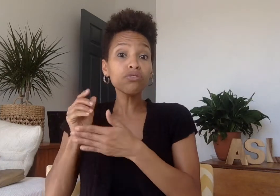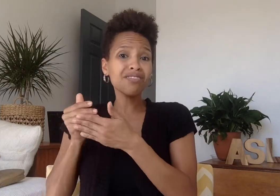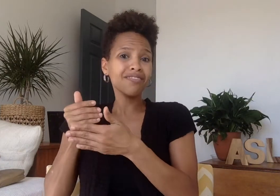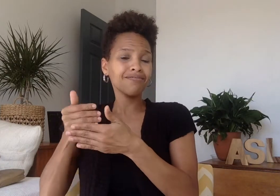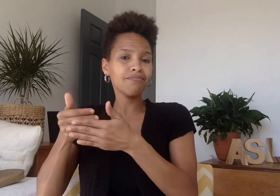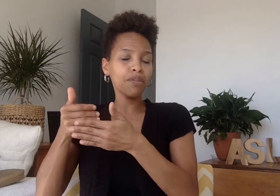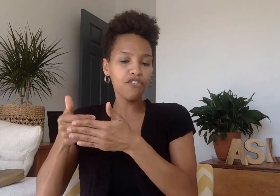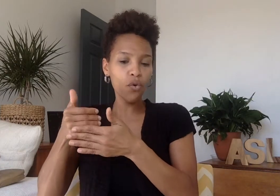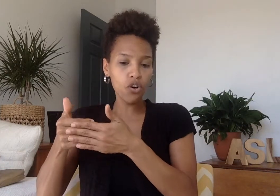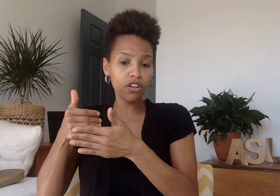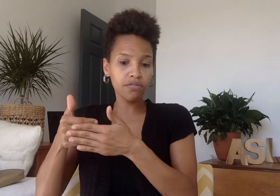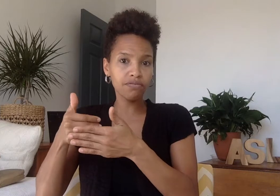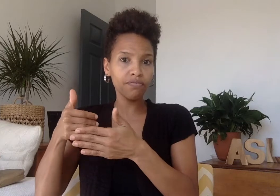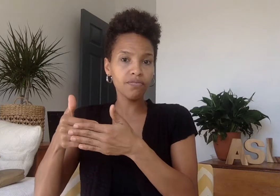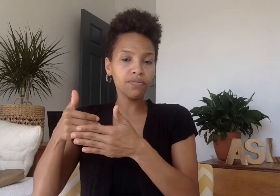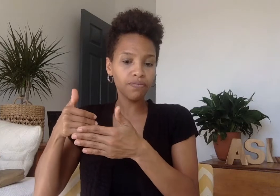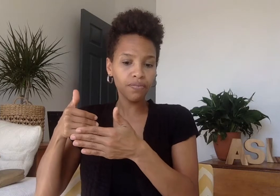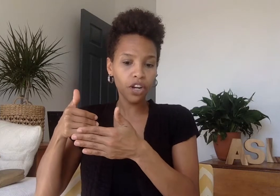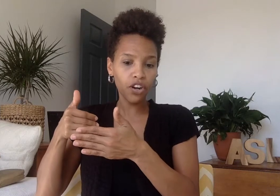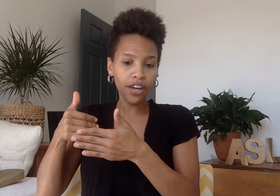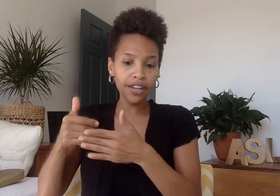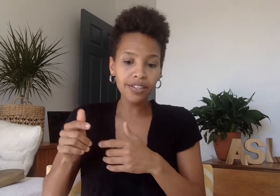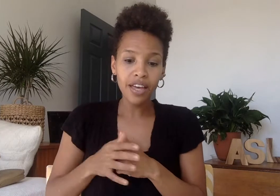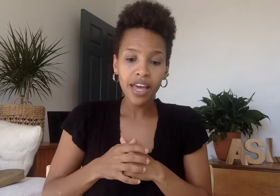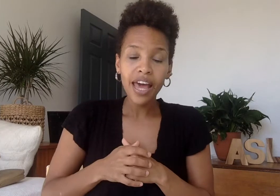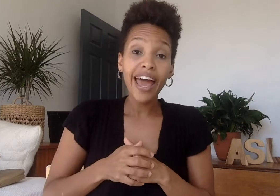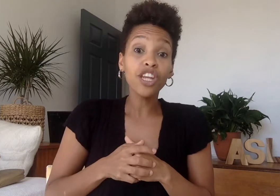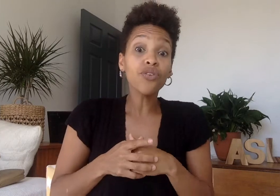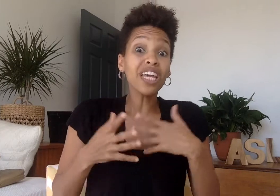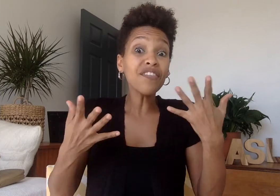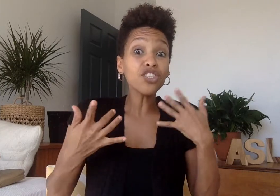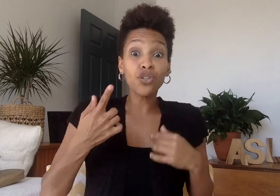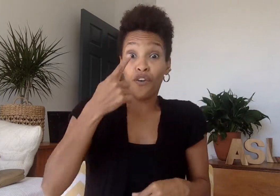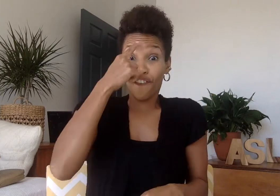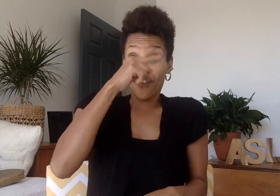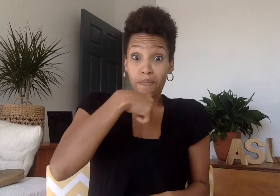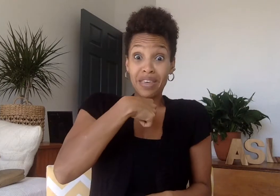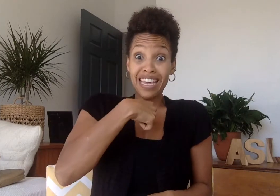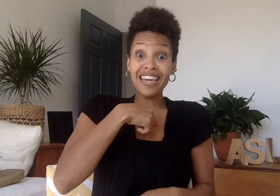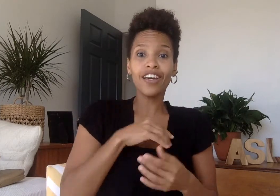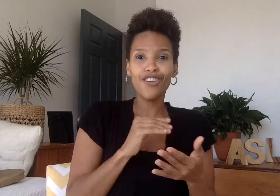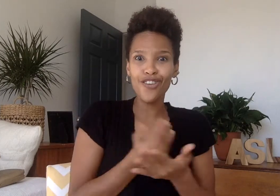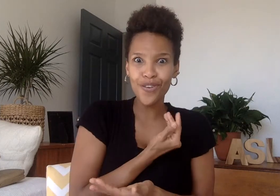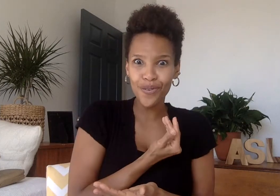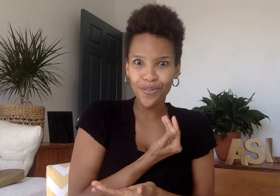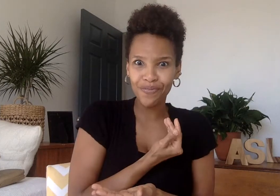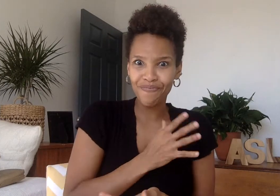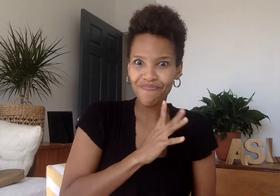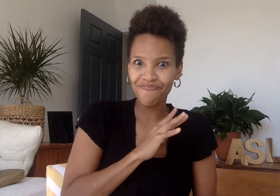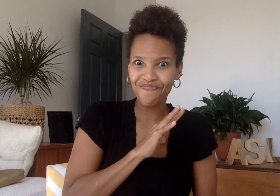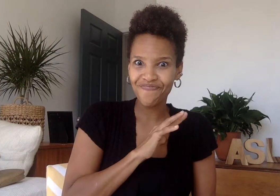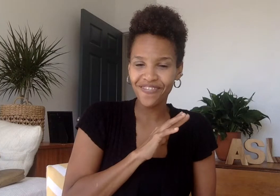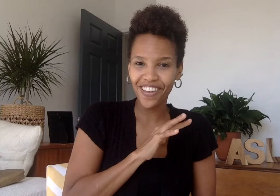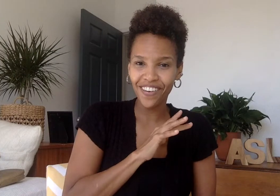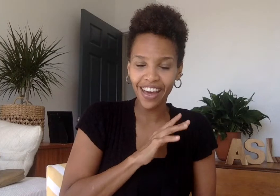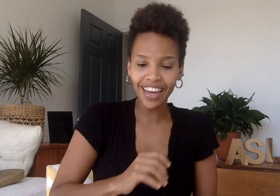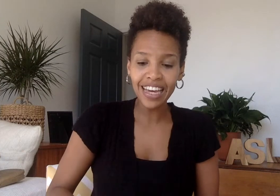used before, all right? And you could even do, for me, new, okay?